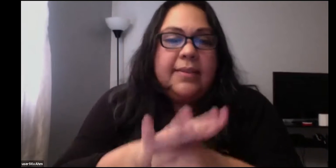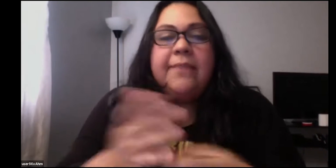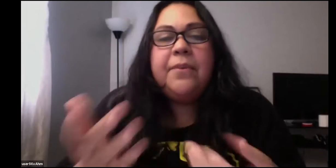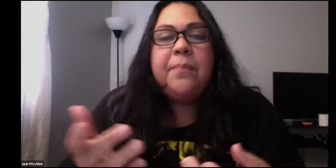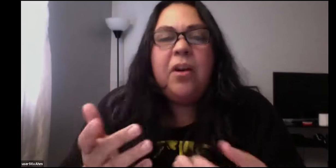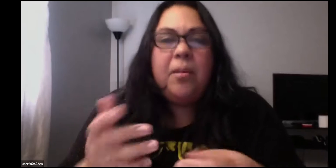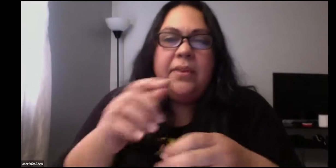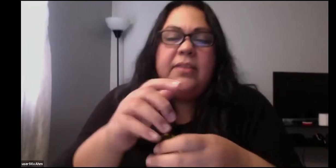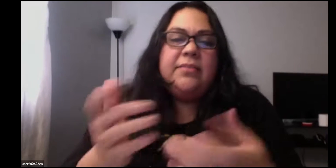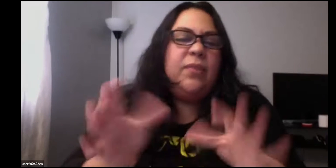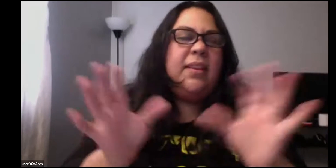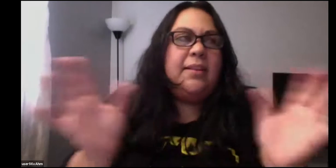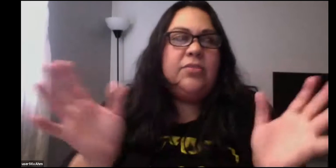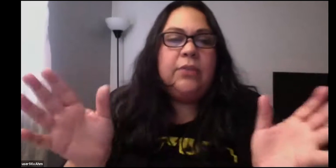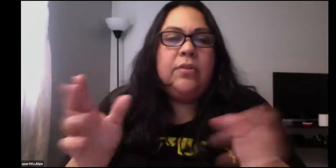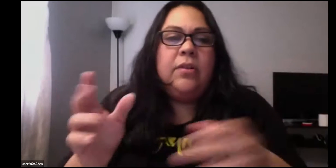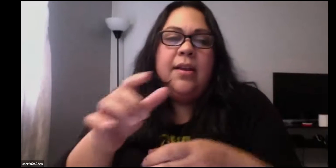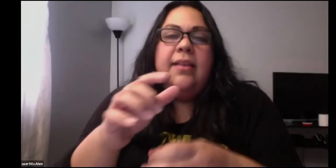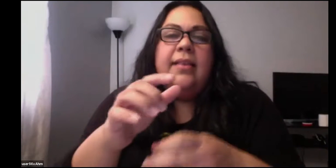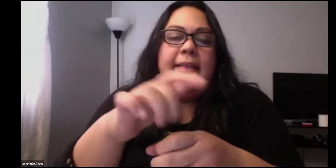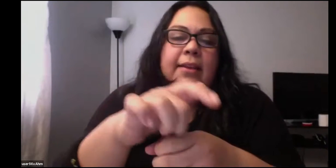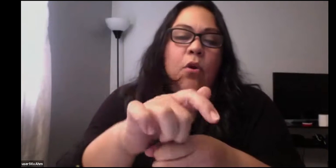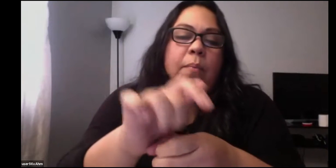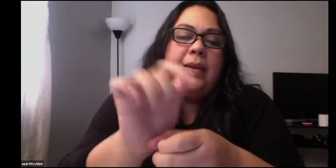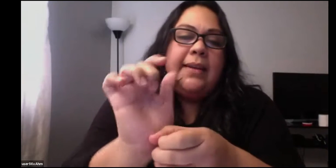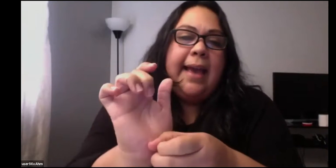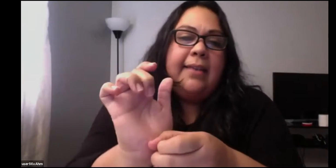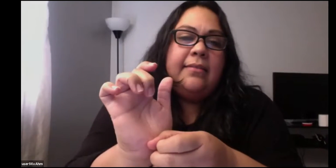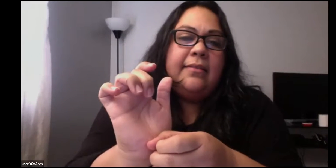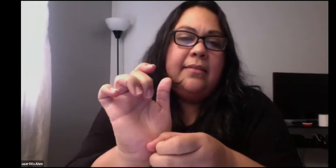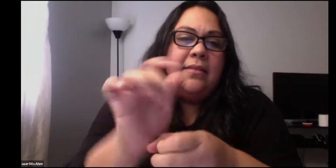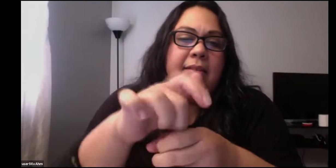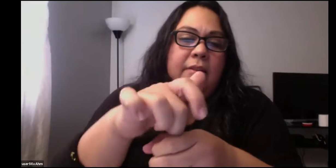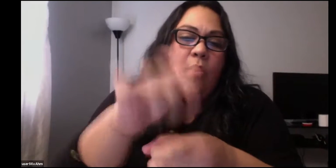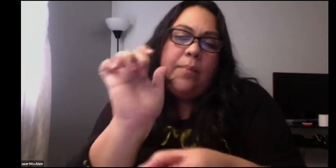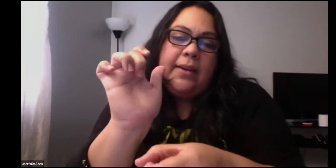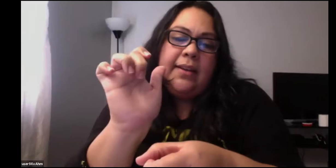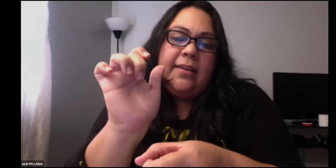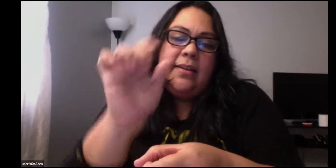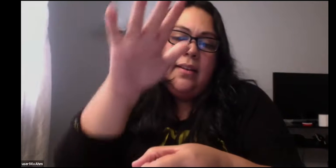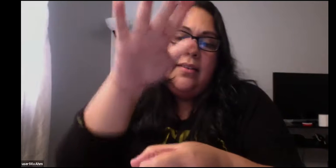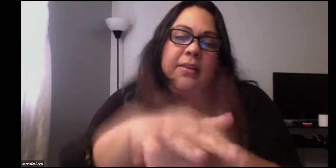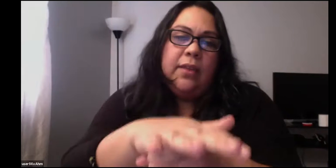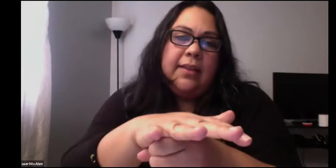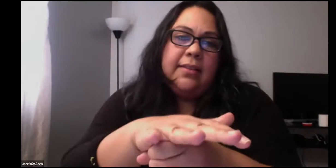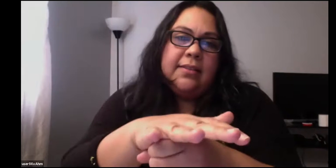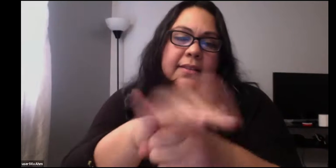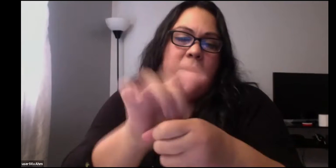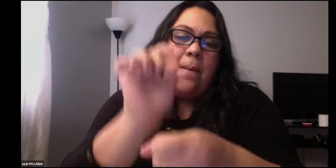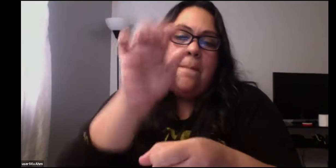for pop is really general, like you're opening a can. You're opening it and then go like this.